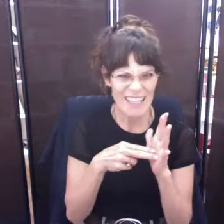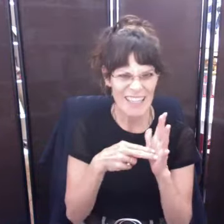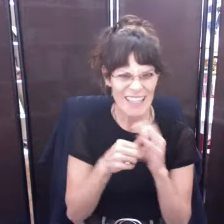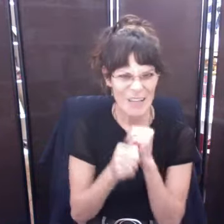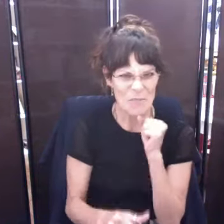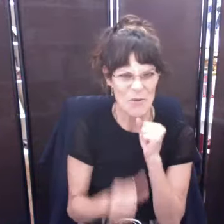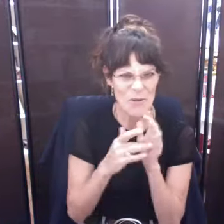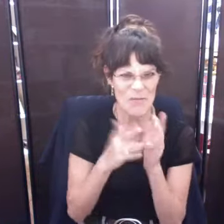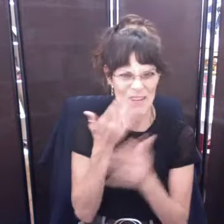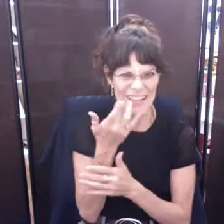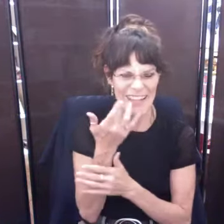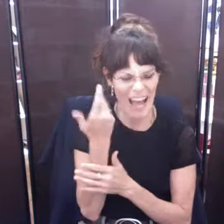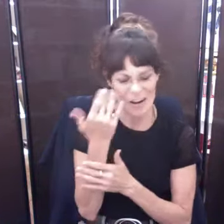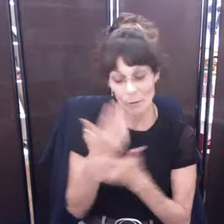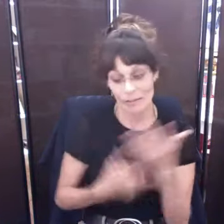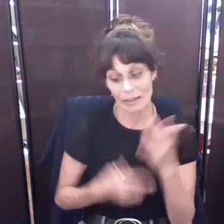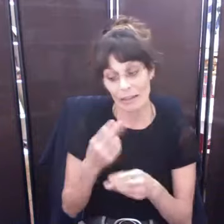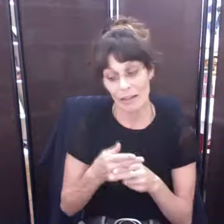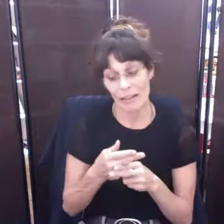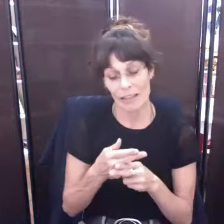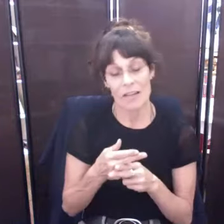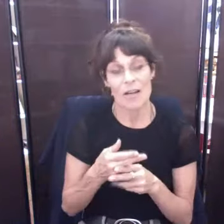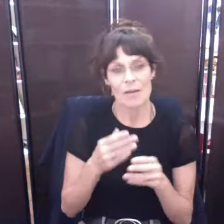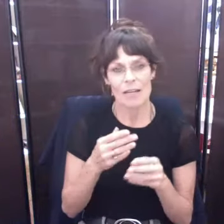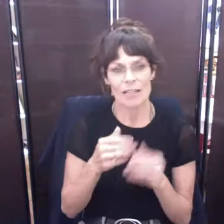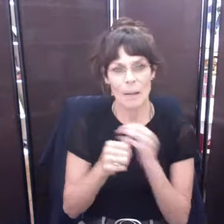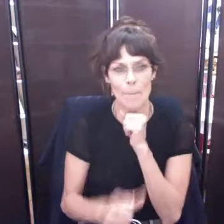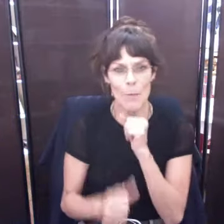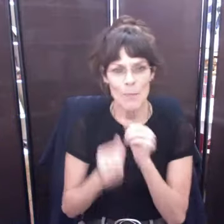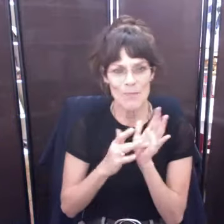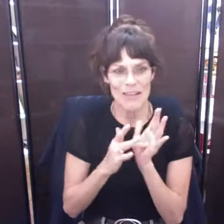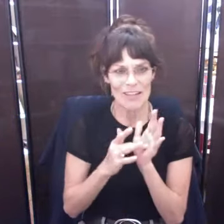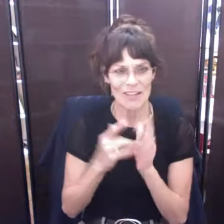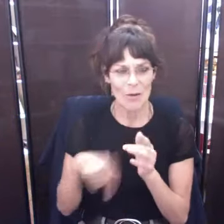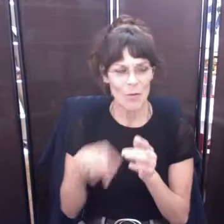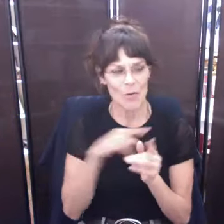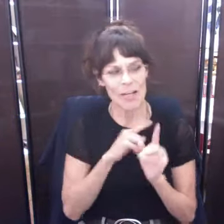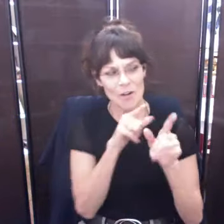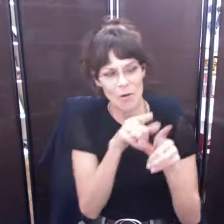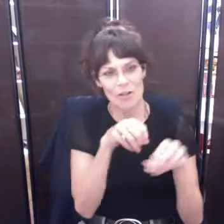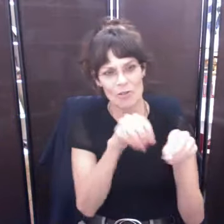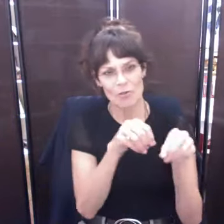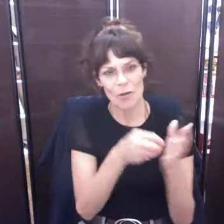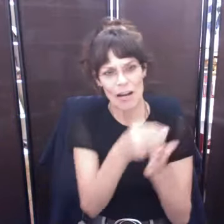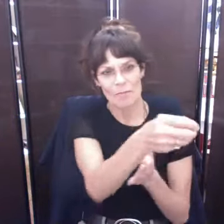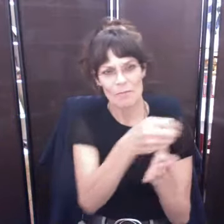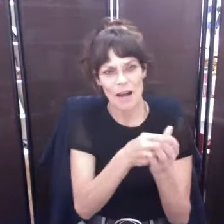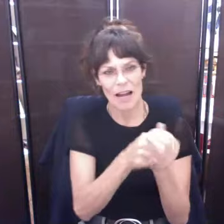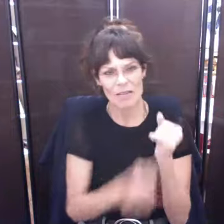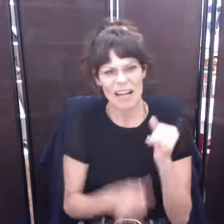don't know what they call it back by you guys, but it's a pooper pill. And so we go and get Ducalax because I am bloated and hurting. And